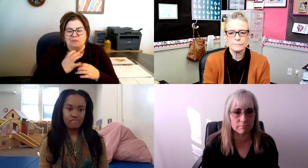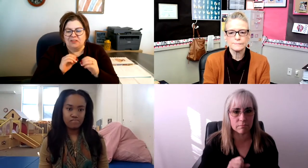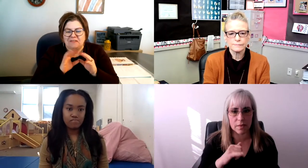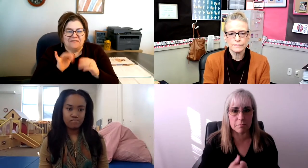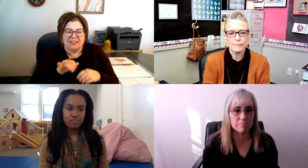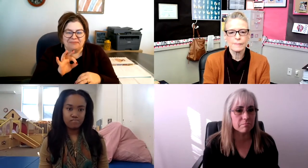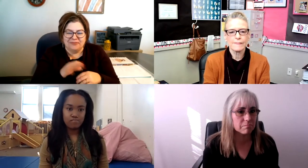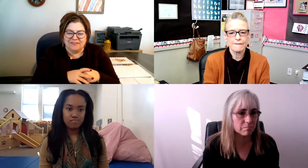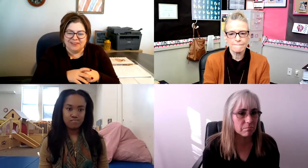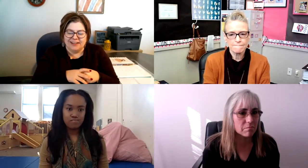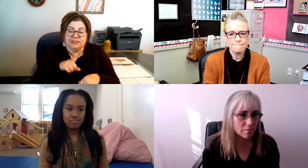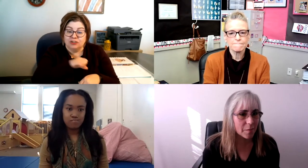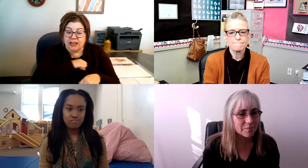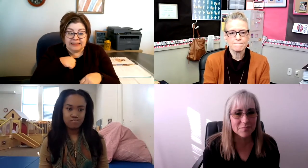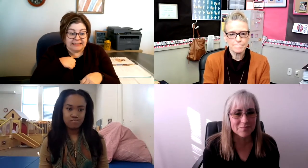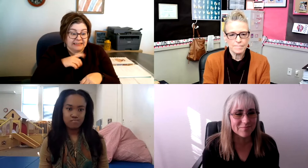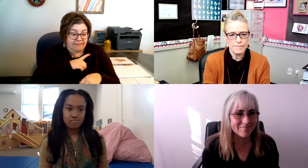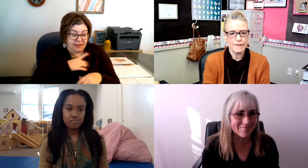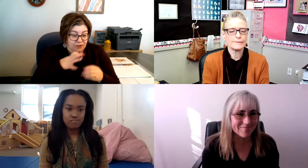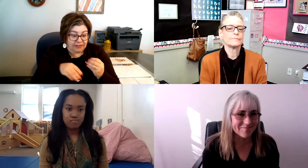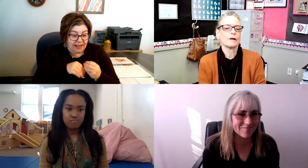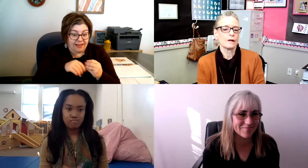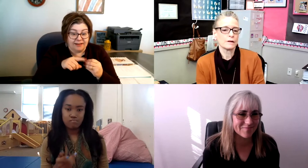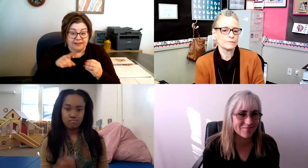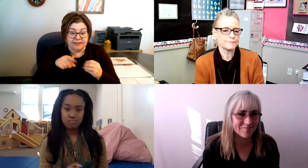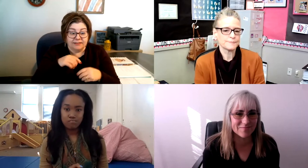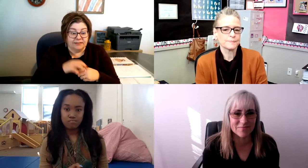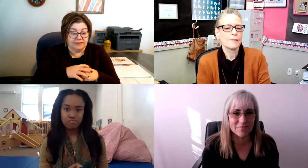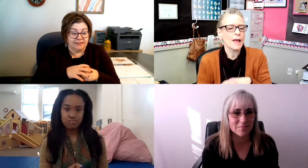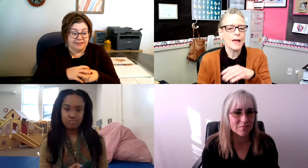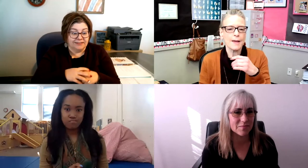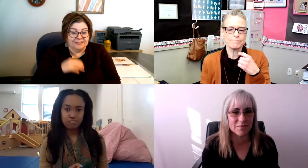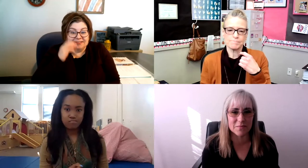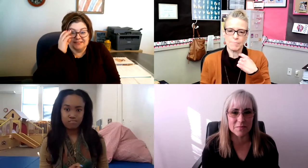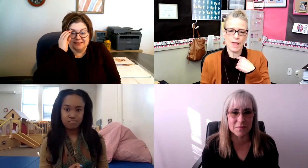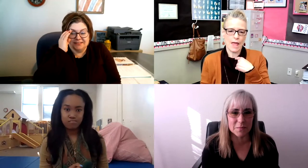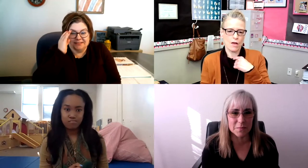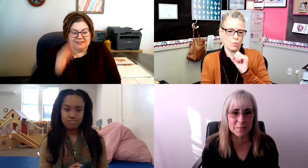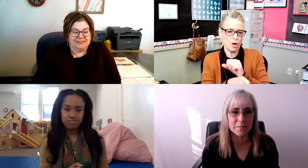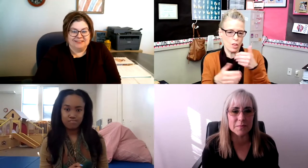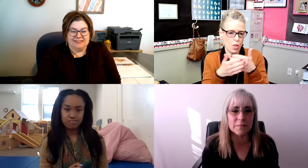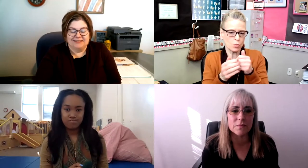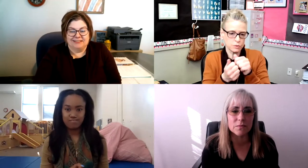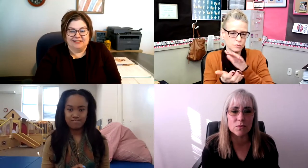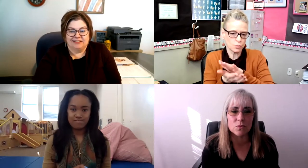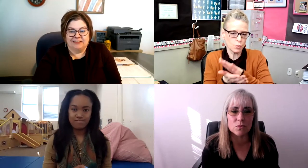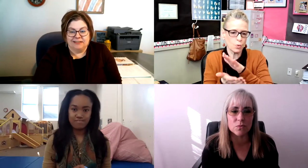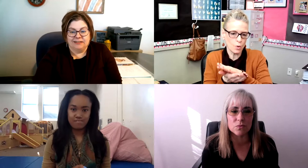involved and have everybody on board. So thanks for clarifying. Shelley and Devana, did you want to add